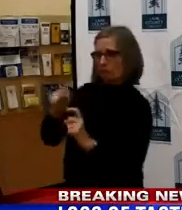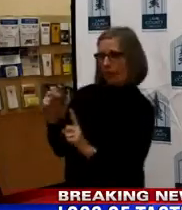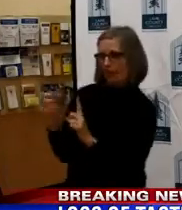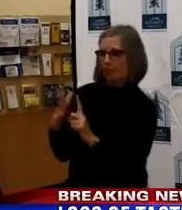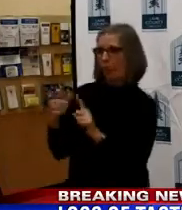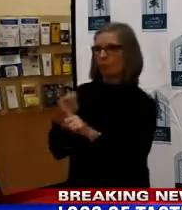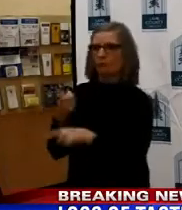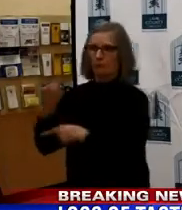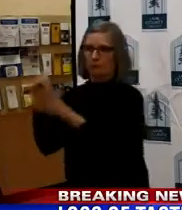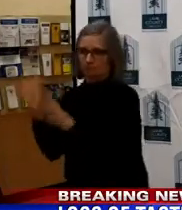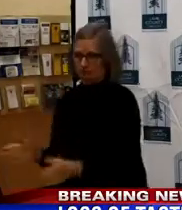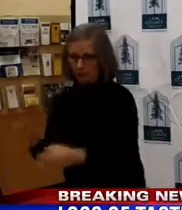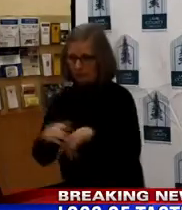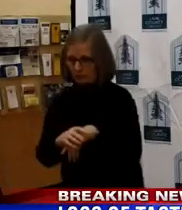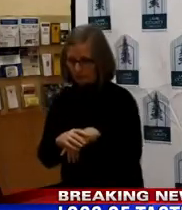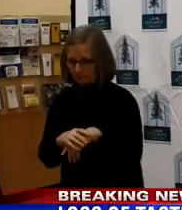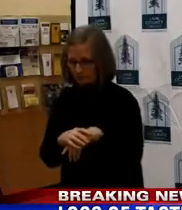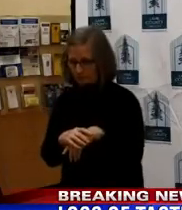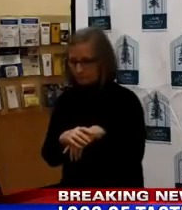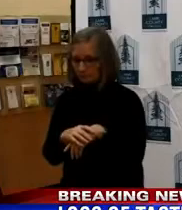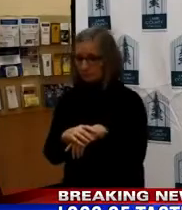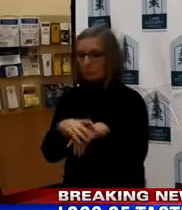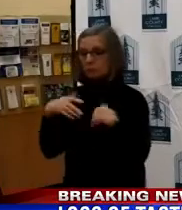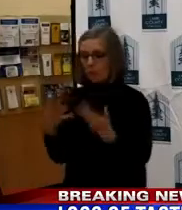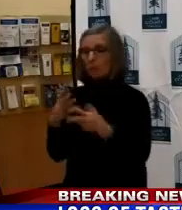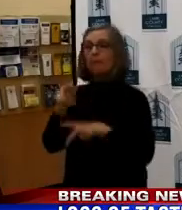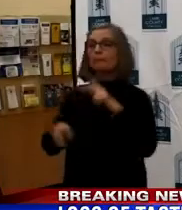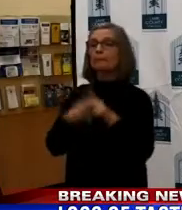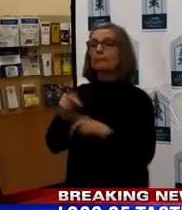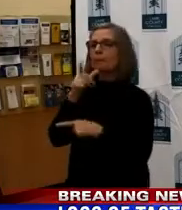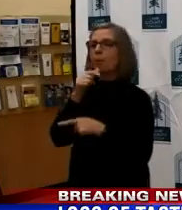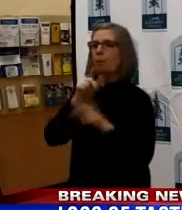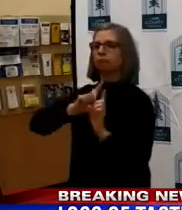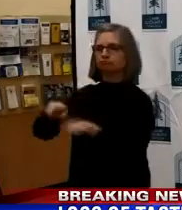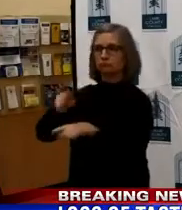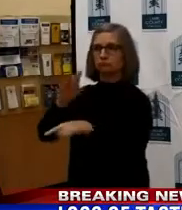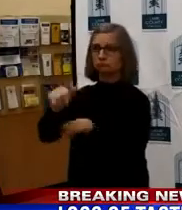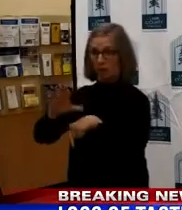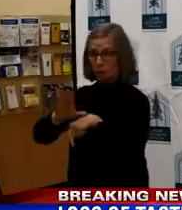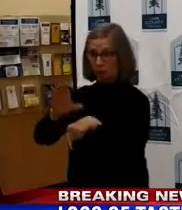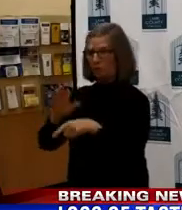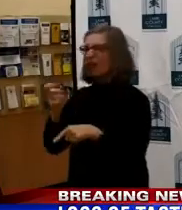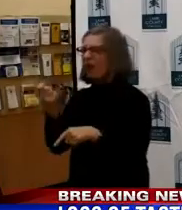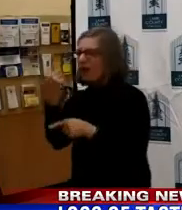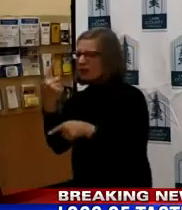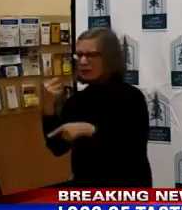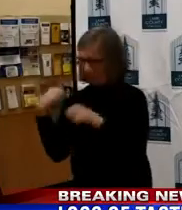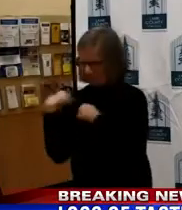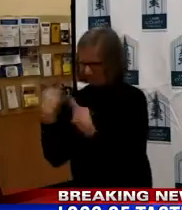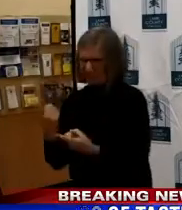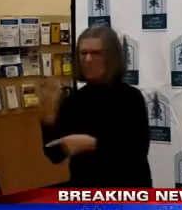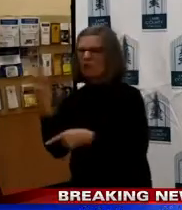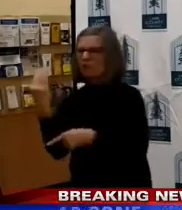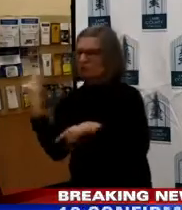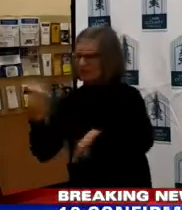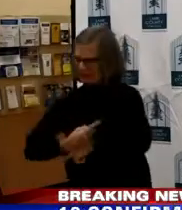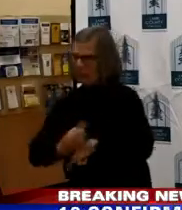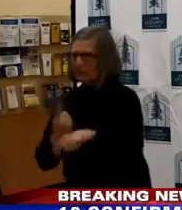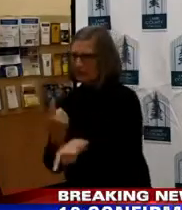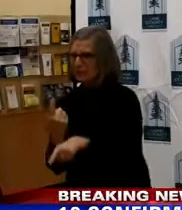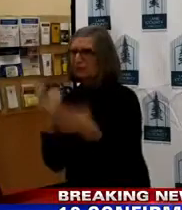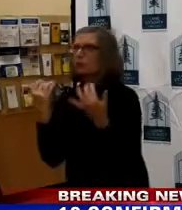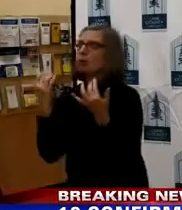our recommendation for those individuals who attended that service, since it's been 14 days, what we're really looking for are individuals who've had symptoms since